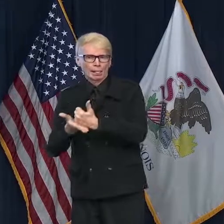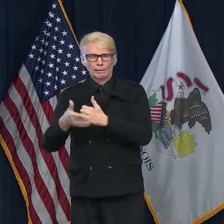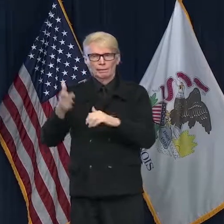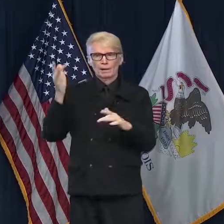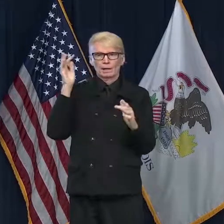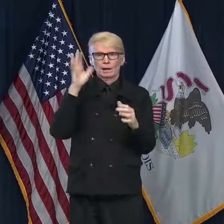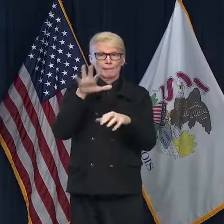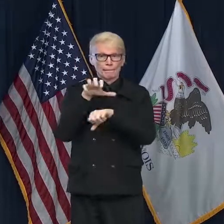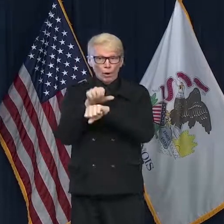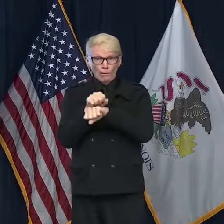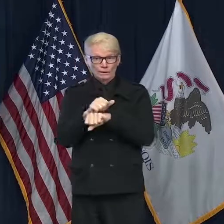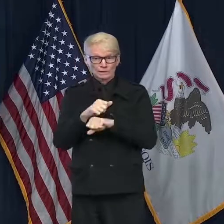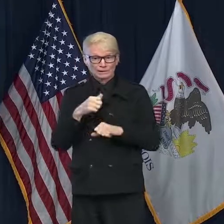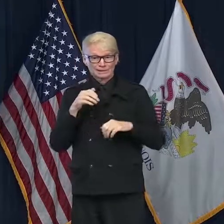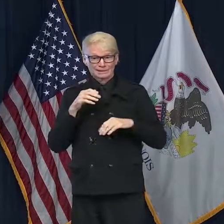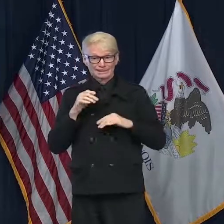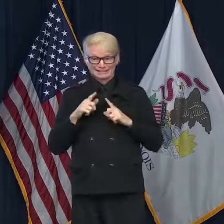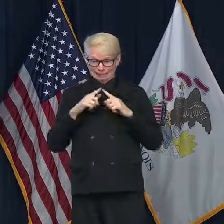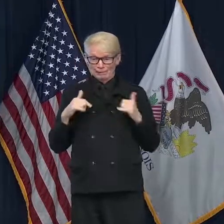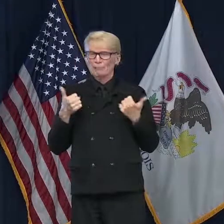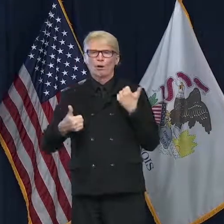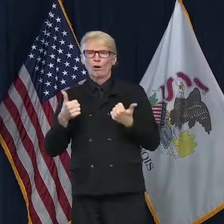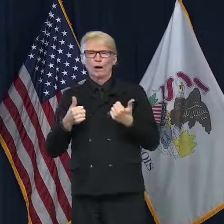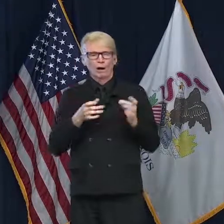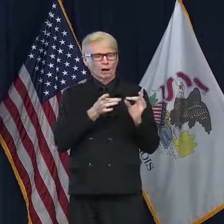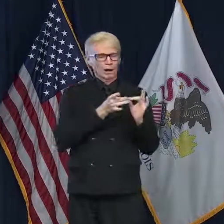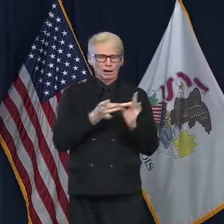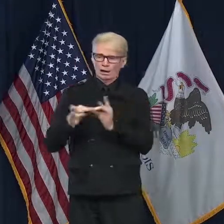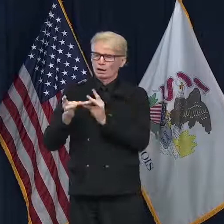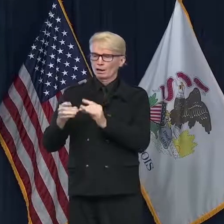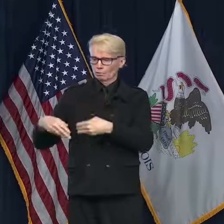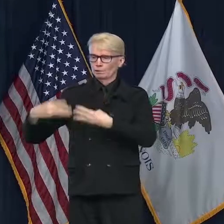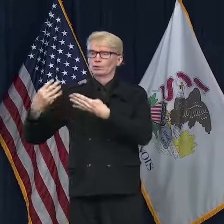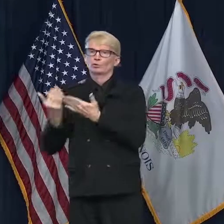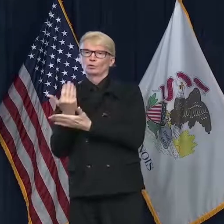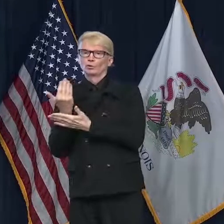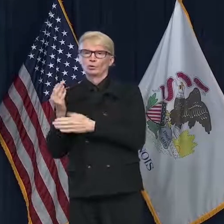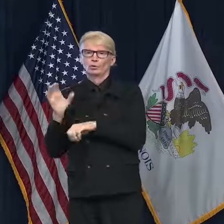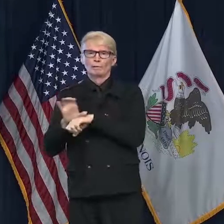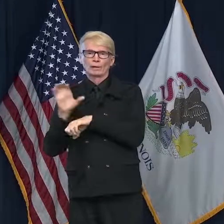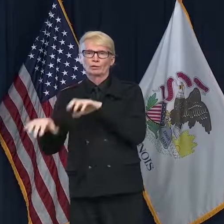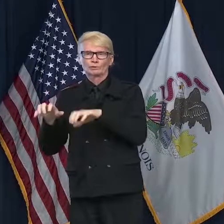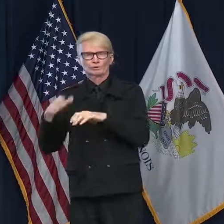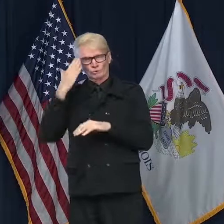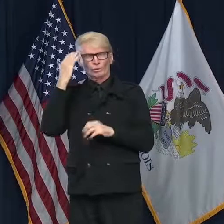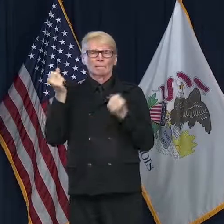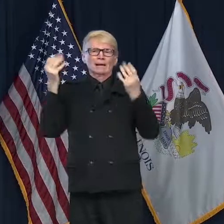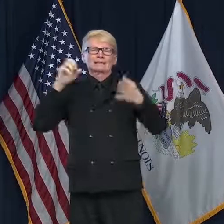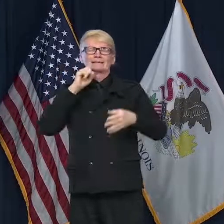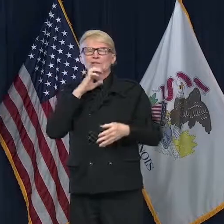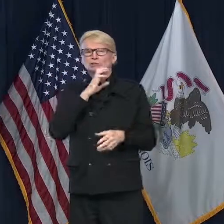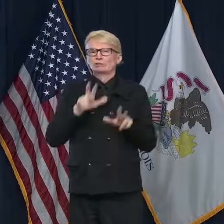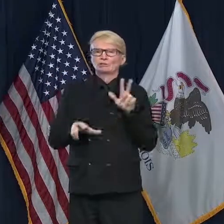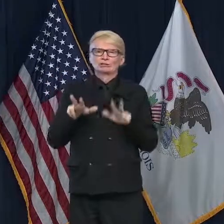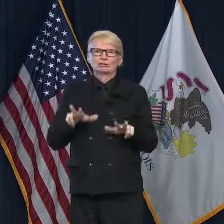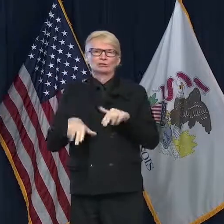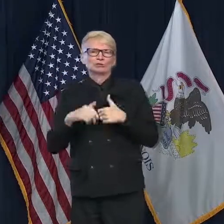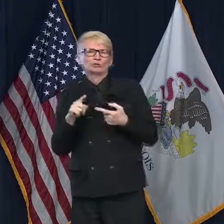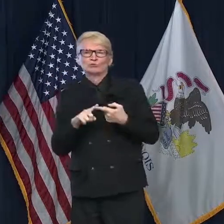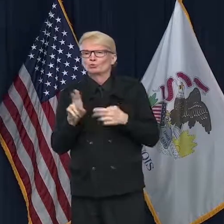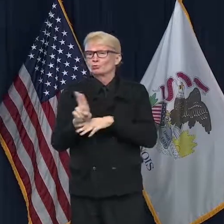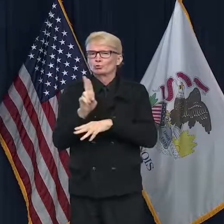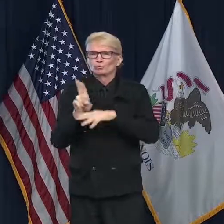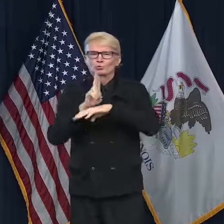to places where people will make appointments? Additionally, not all seniors are computer literate or have the internet. Will the state at some point set up